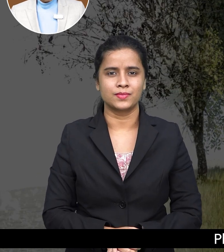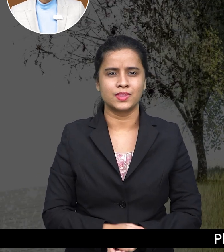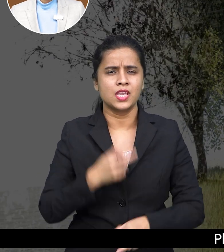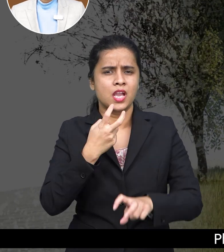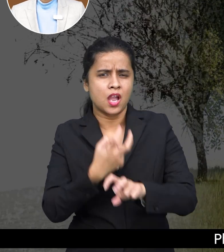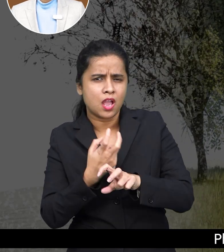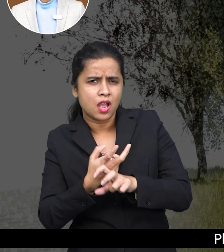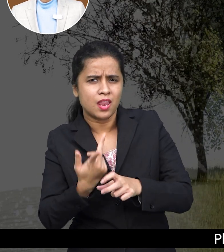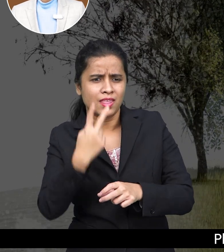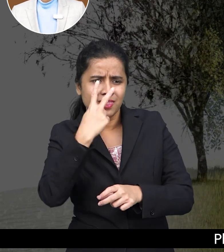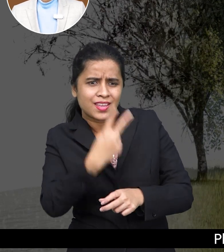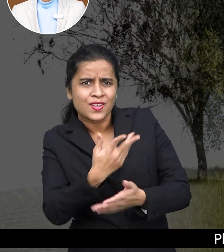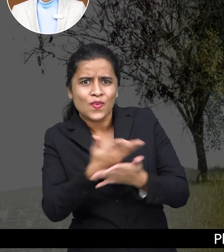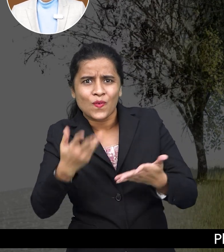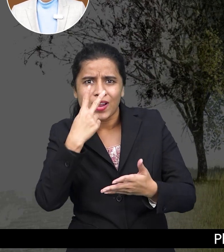physical changes,